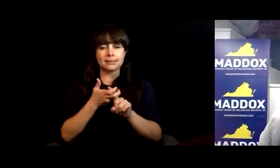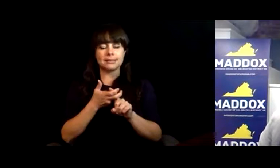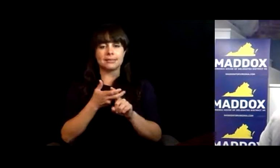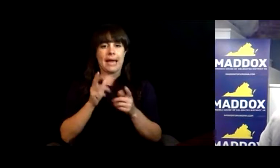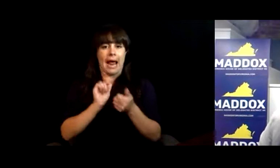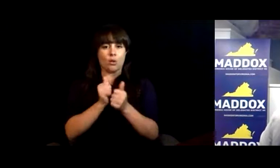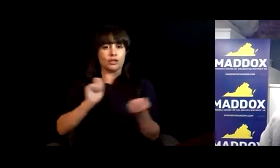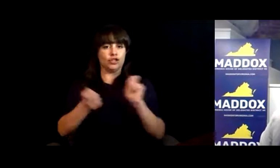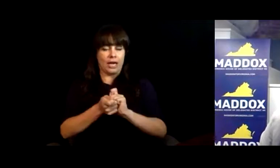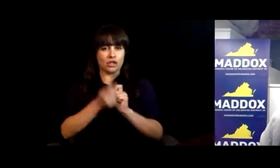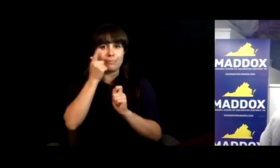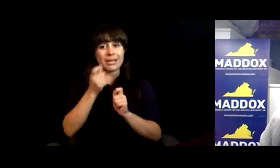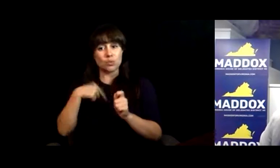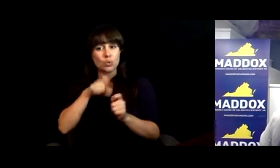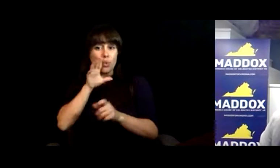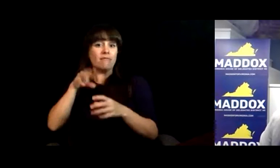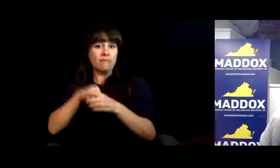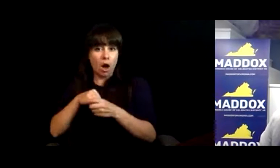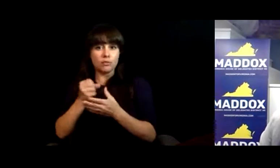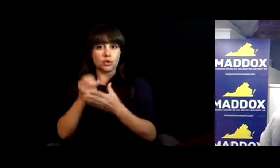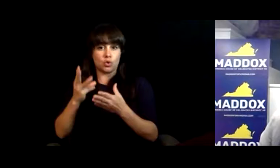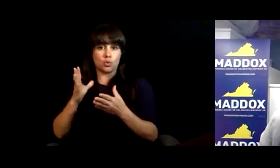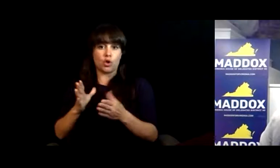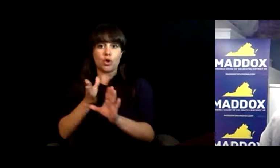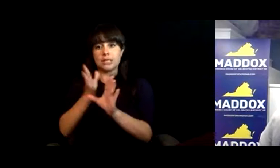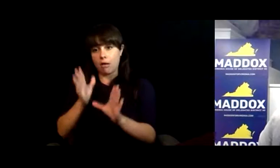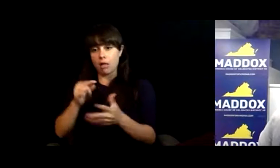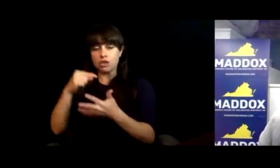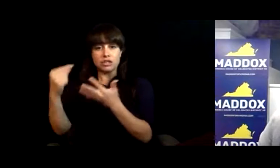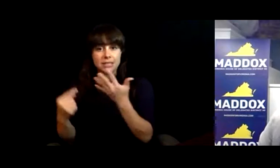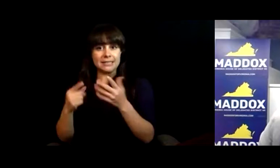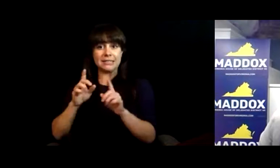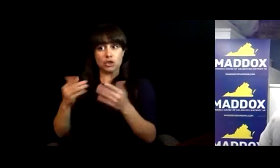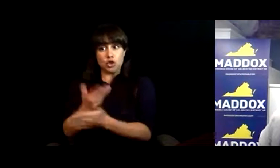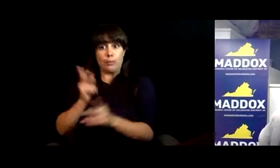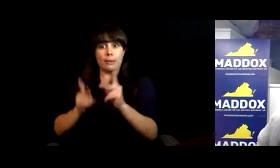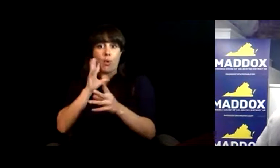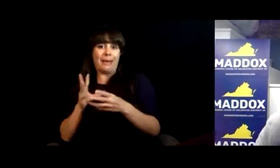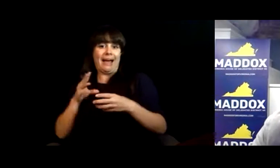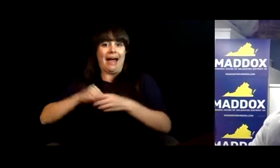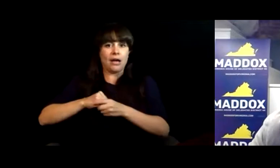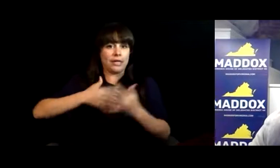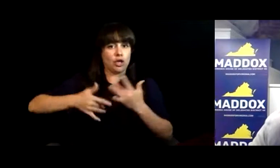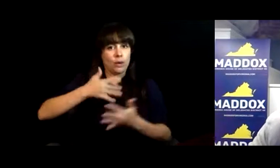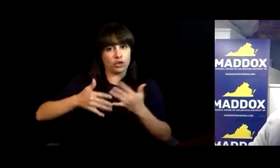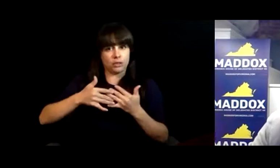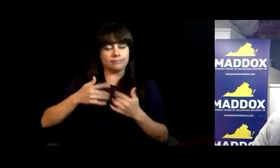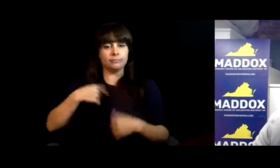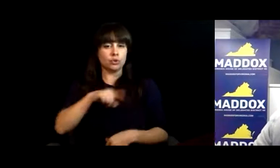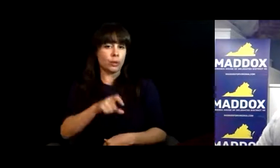social worker and psychologist interaction with criminals or with others in the community. Thank you.